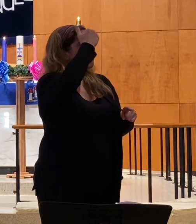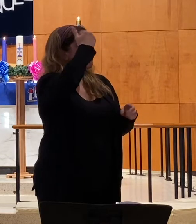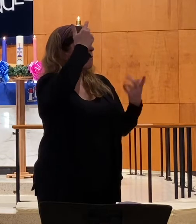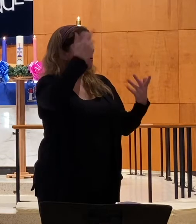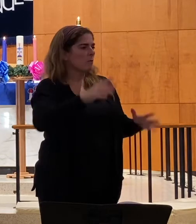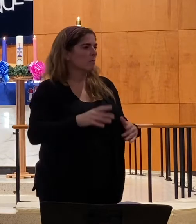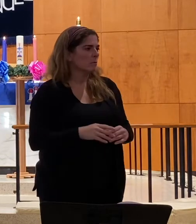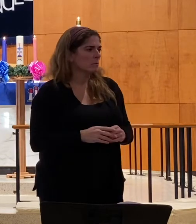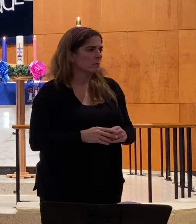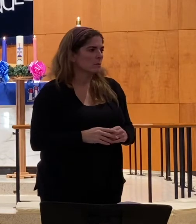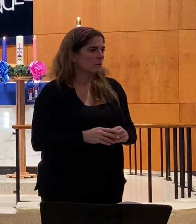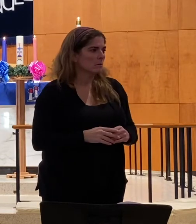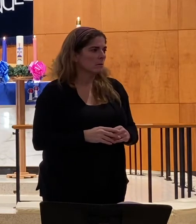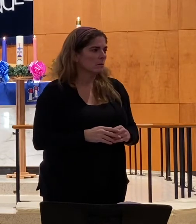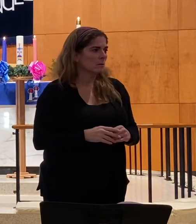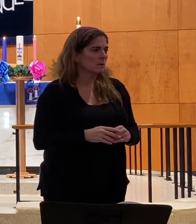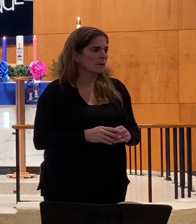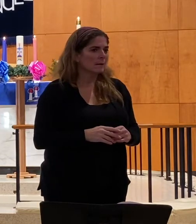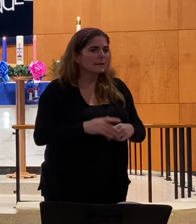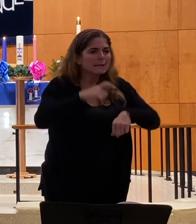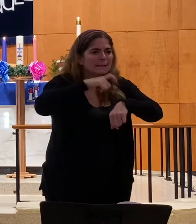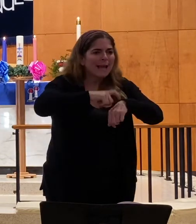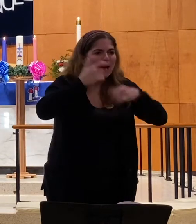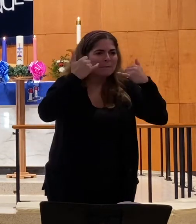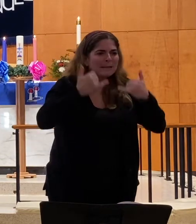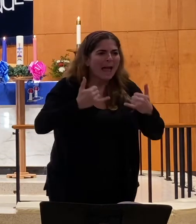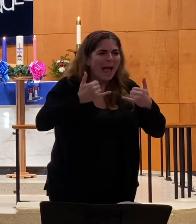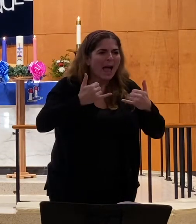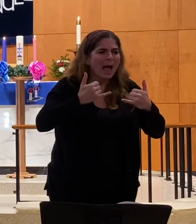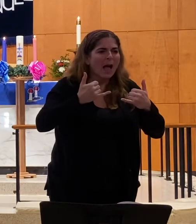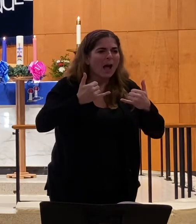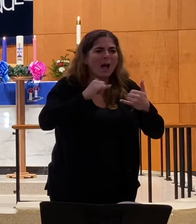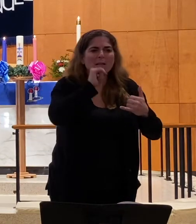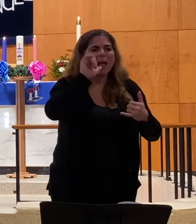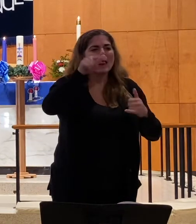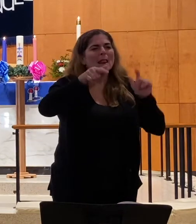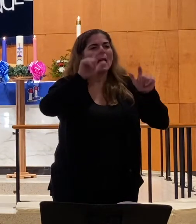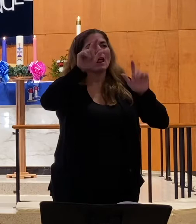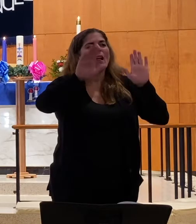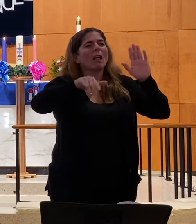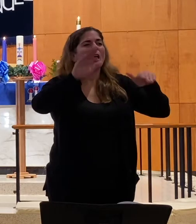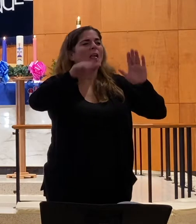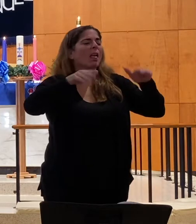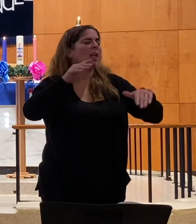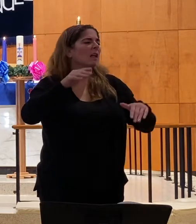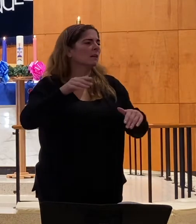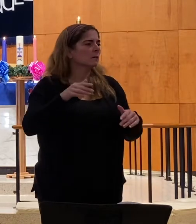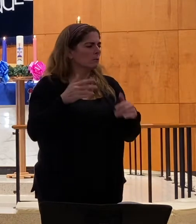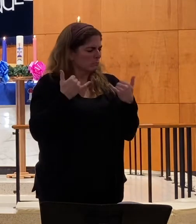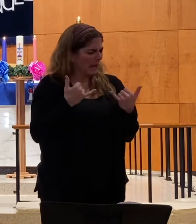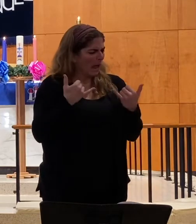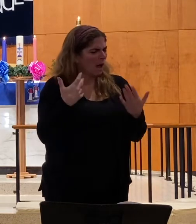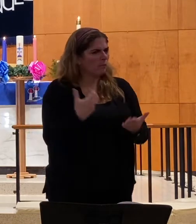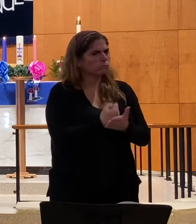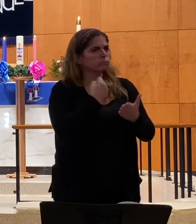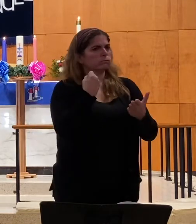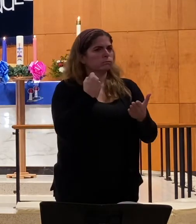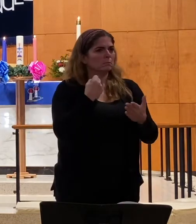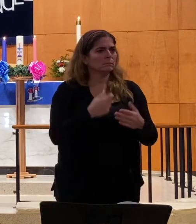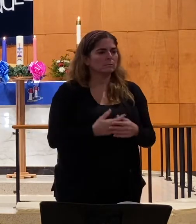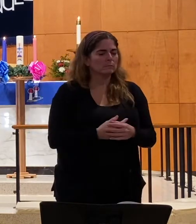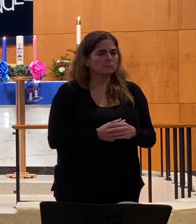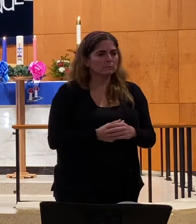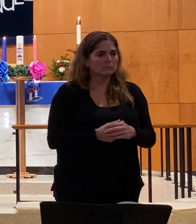That is to say that the time is now to begin living out this vision of salvation and mission that Isaiah